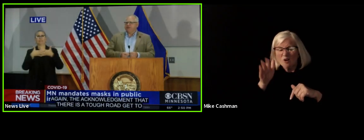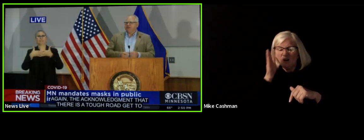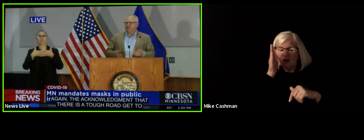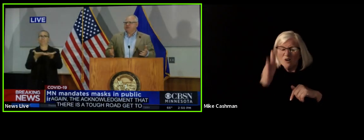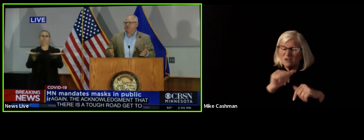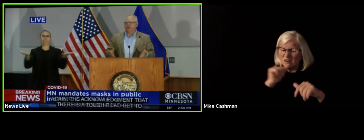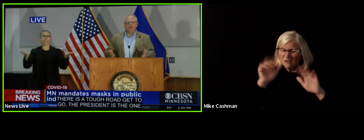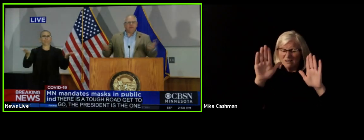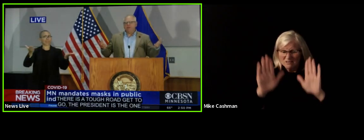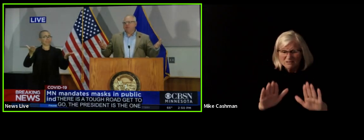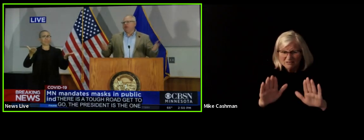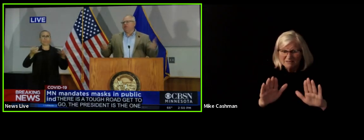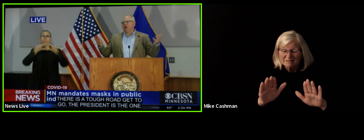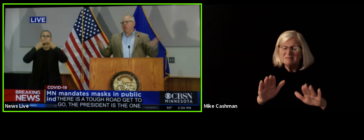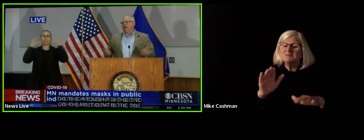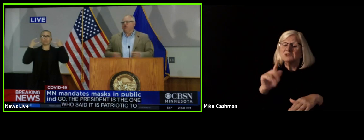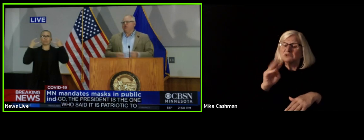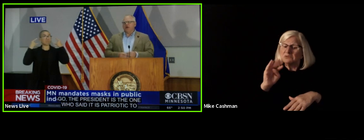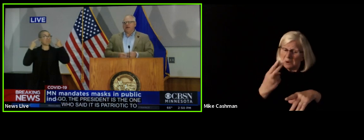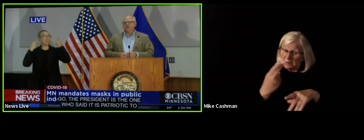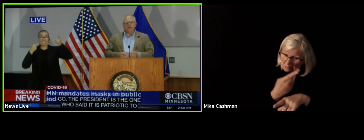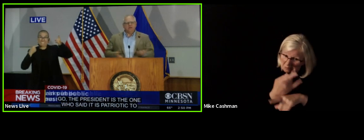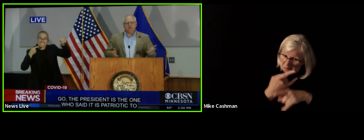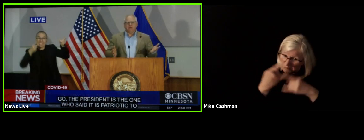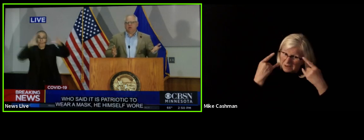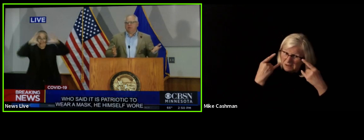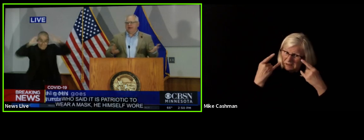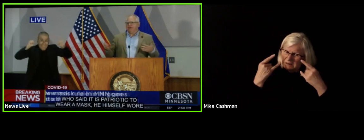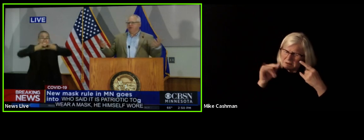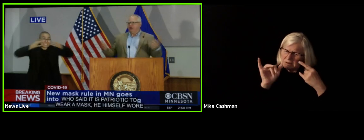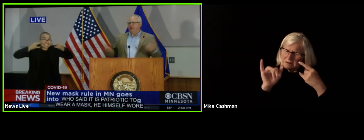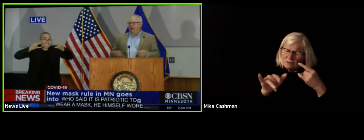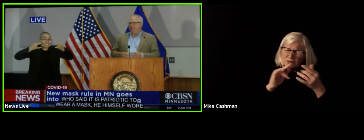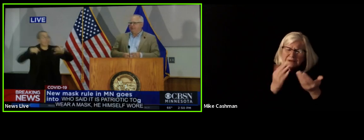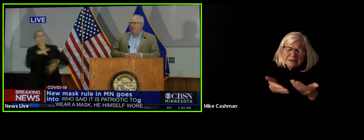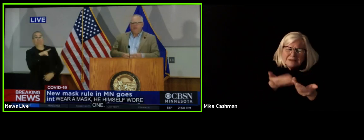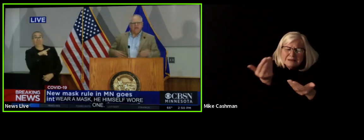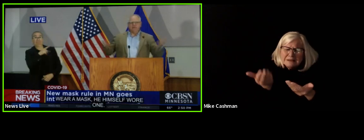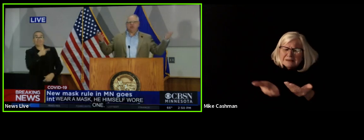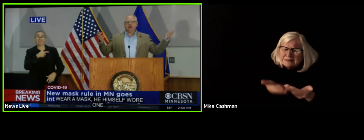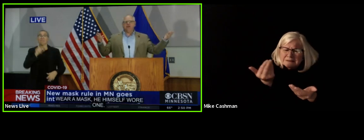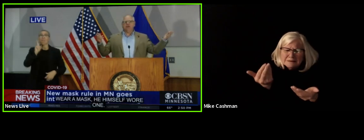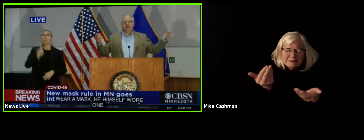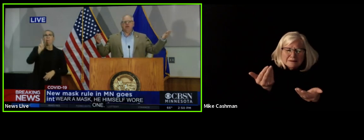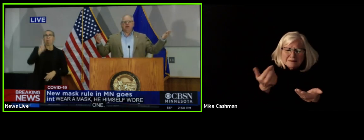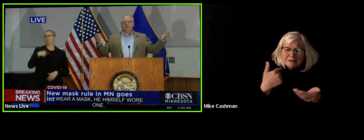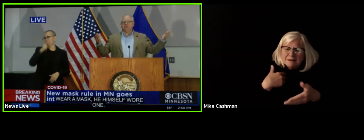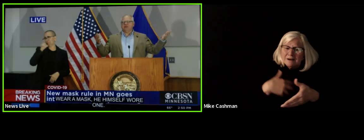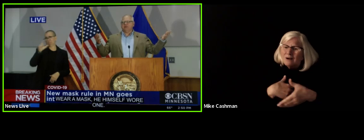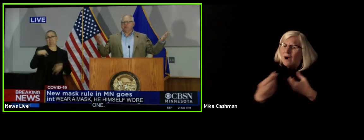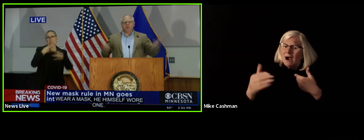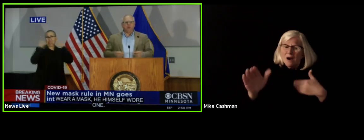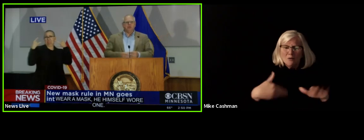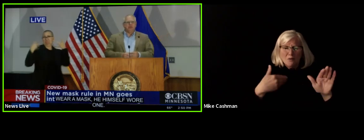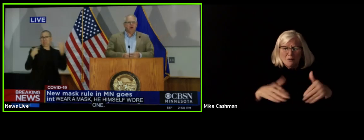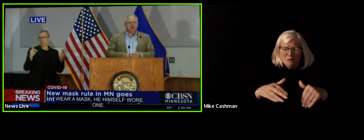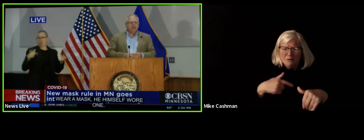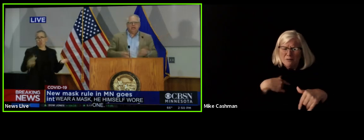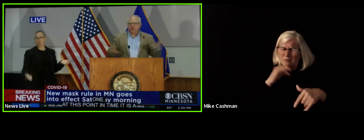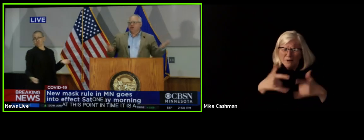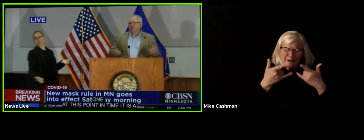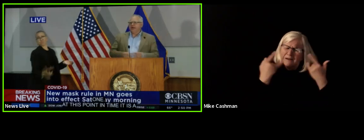time, this is a pretty simple thing. And remember, if you're out walking your dog outside, you don't need to wear a mask if you're not around people. If you're talking to your neighbor across the fence while you're both mowing the